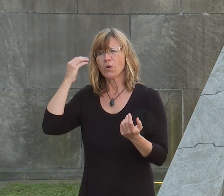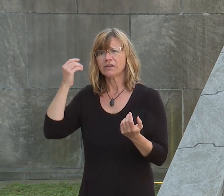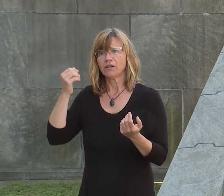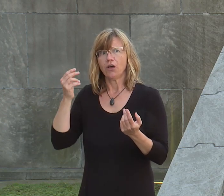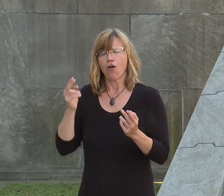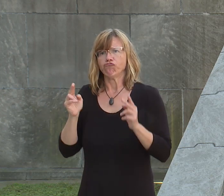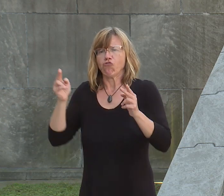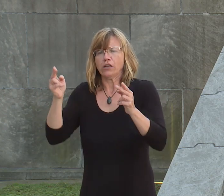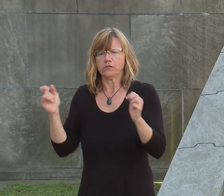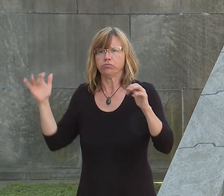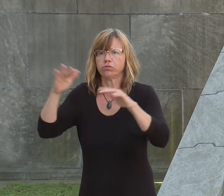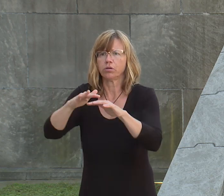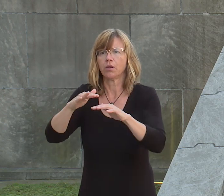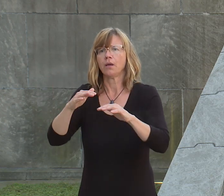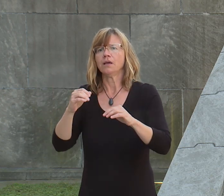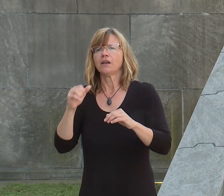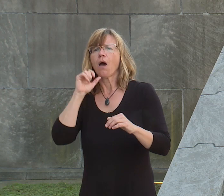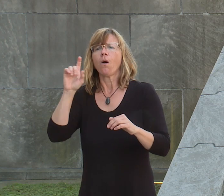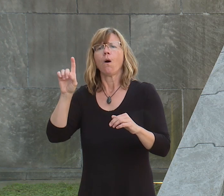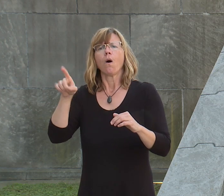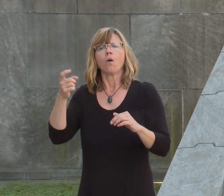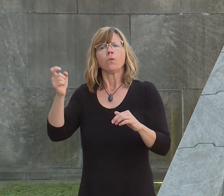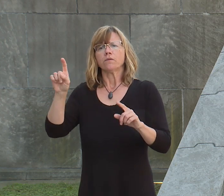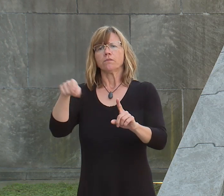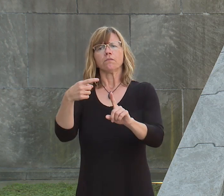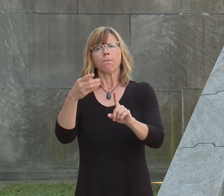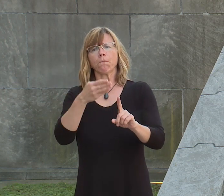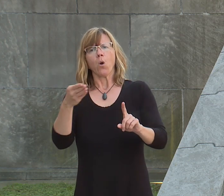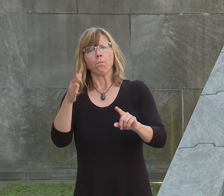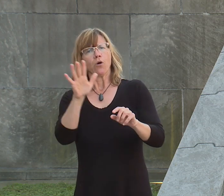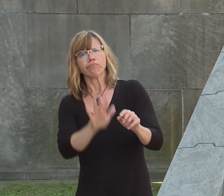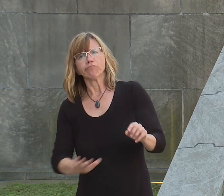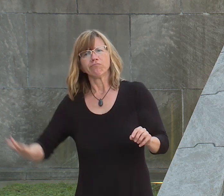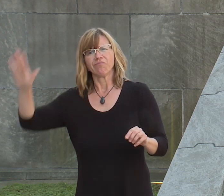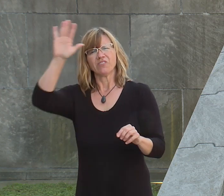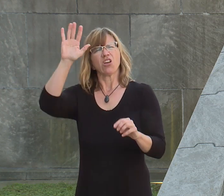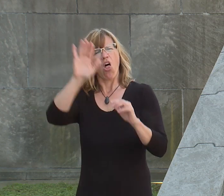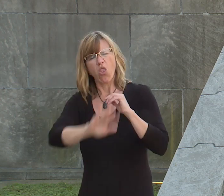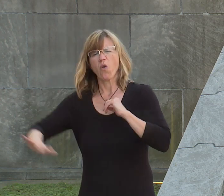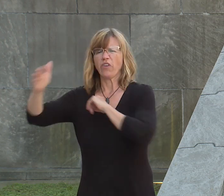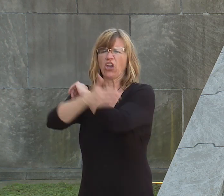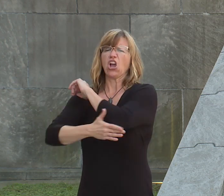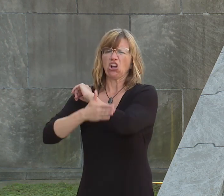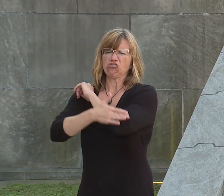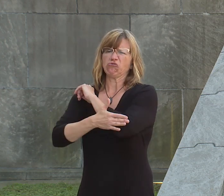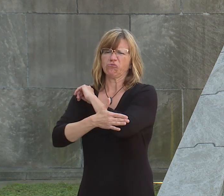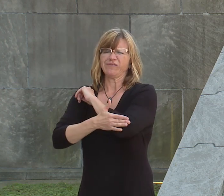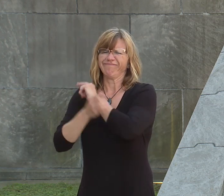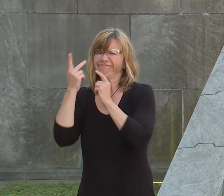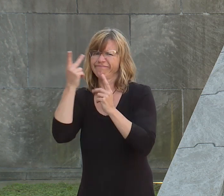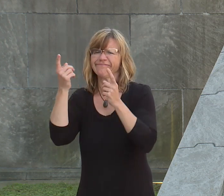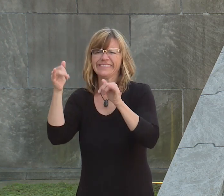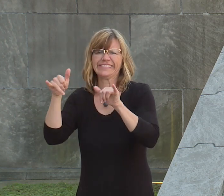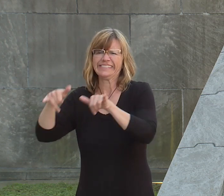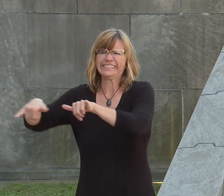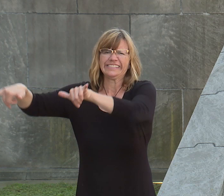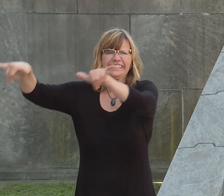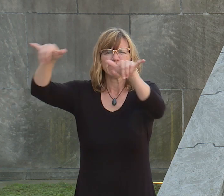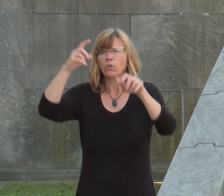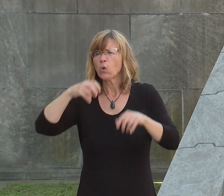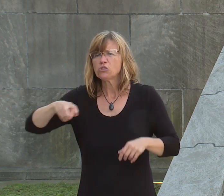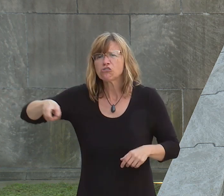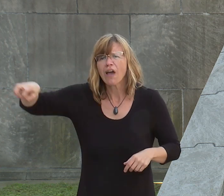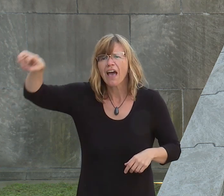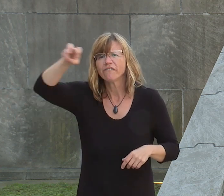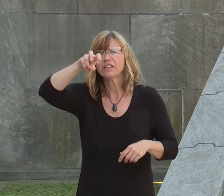not just a Baltimore thing. This is around the country on folks on how we're going to be doing business travel and conventions. We're going to work with our partners